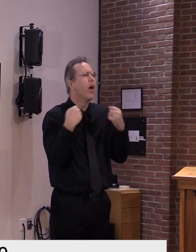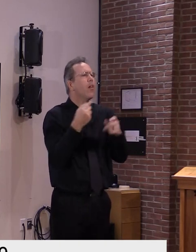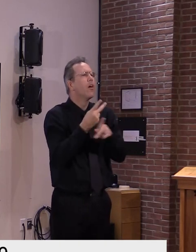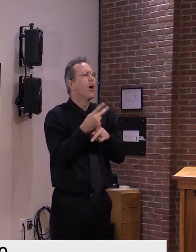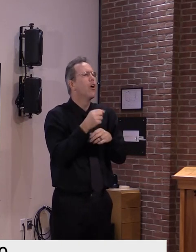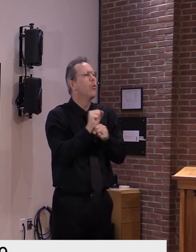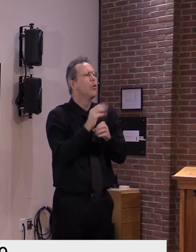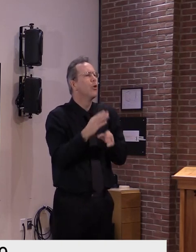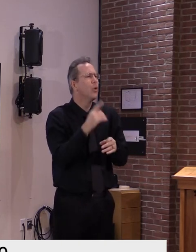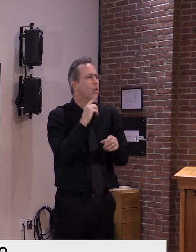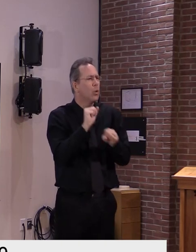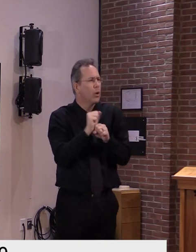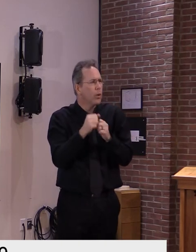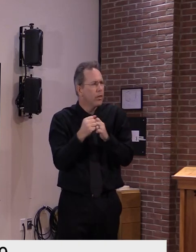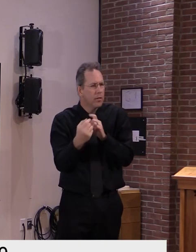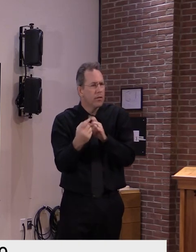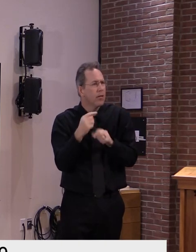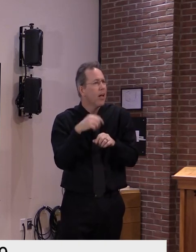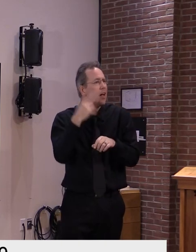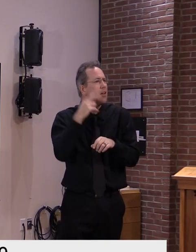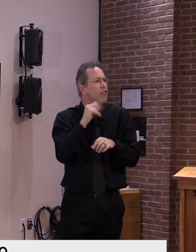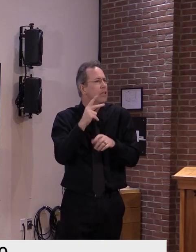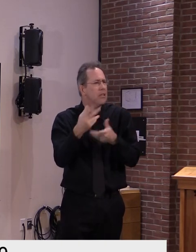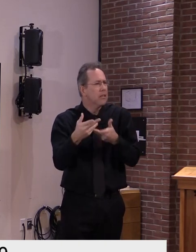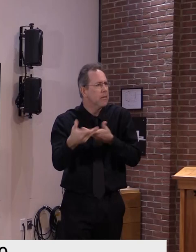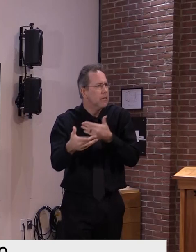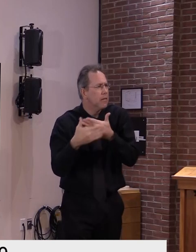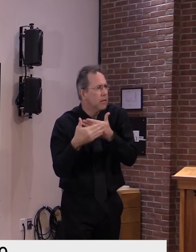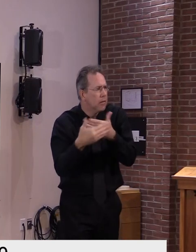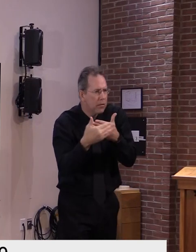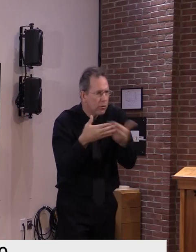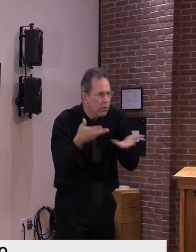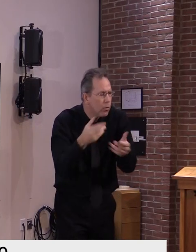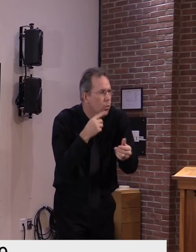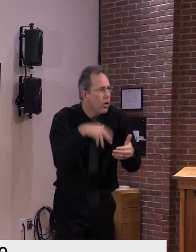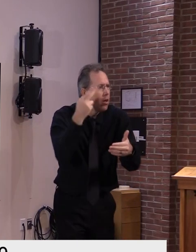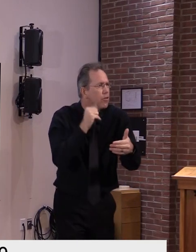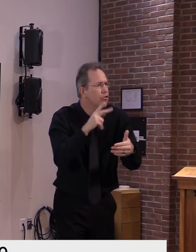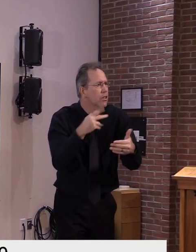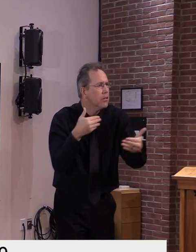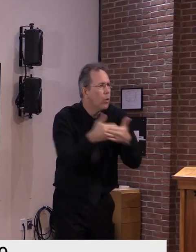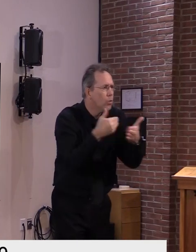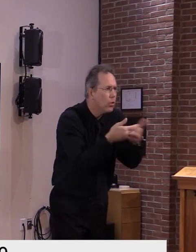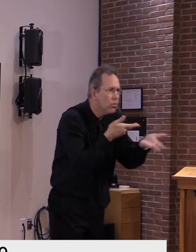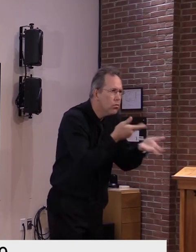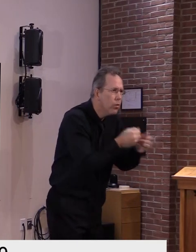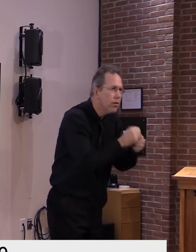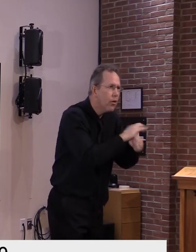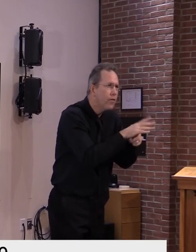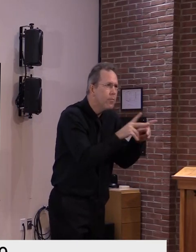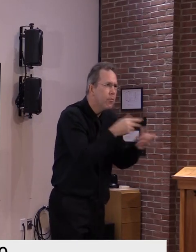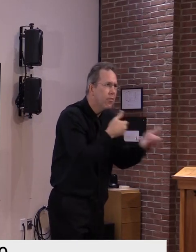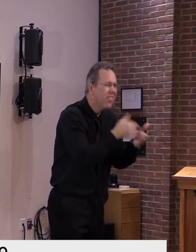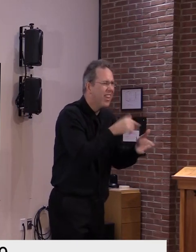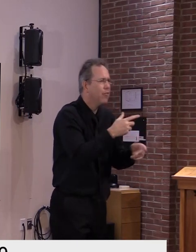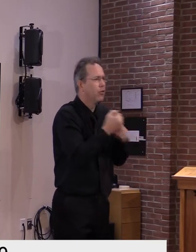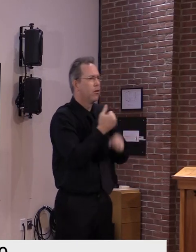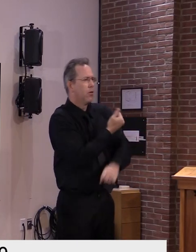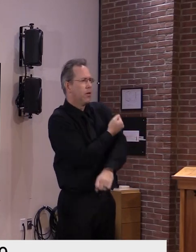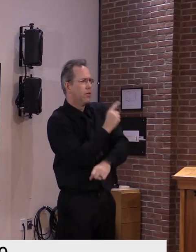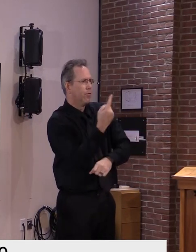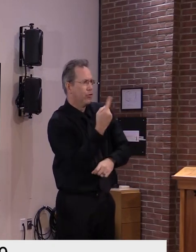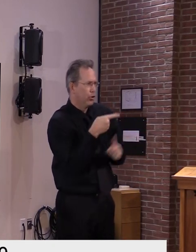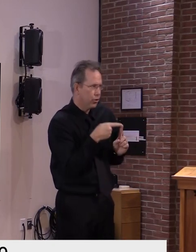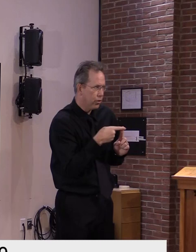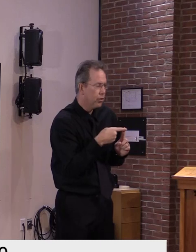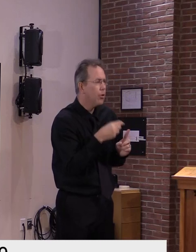of long-term care facilities. This was not a tremendous surprise, and on Friday, December 4th,